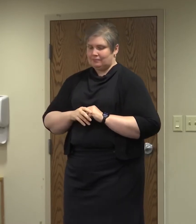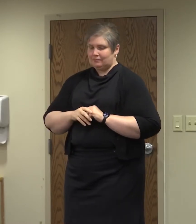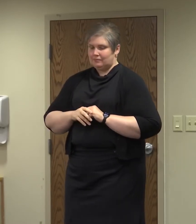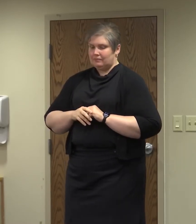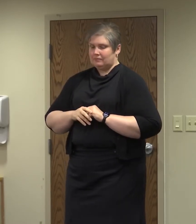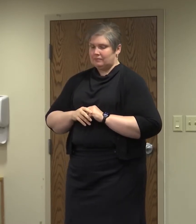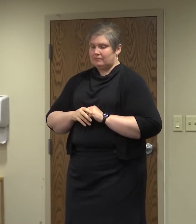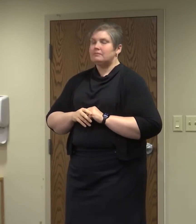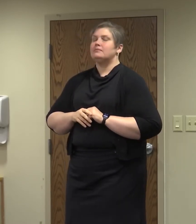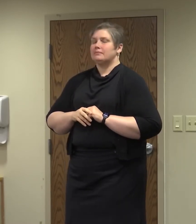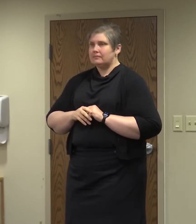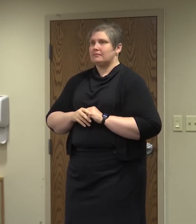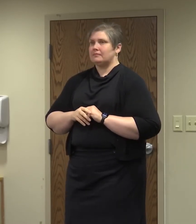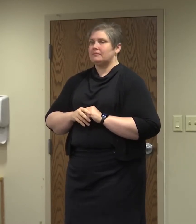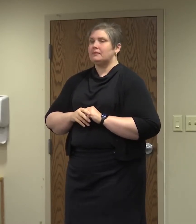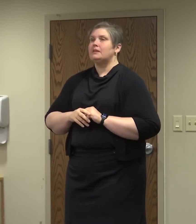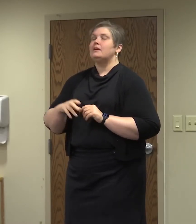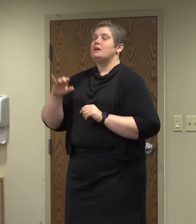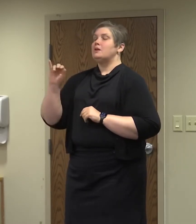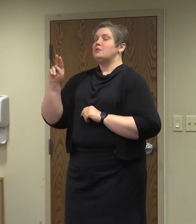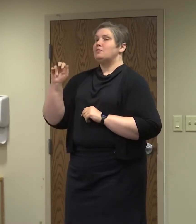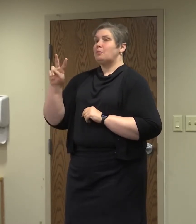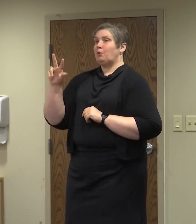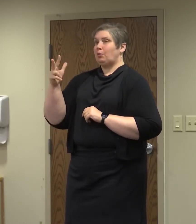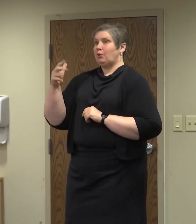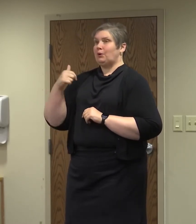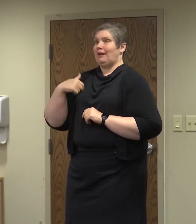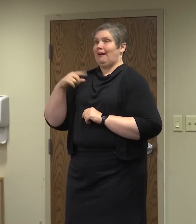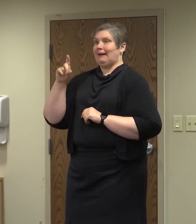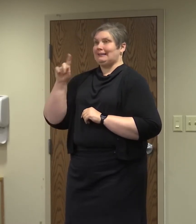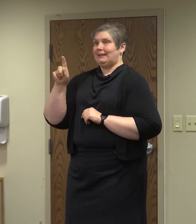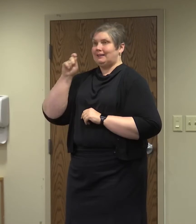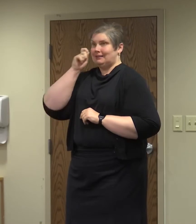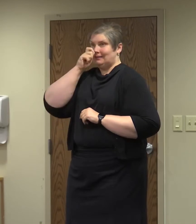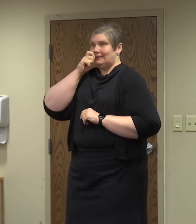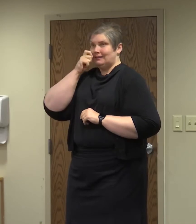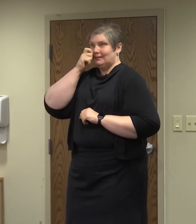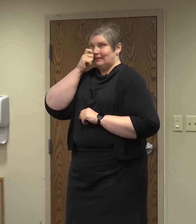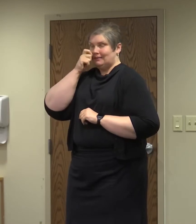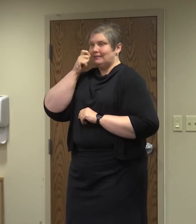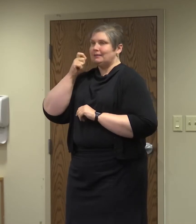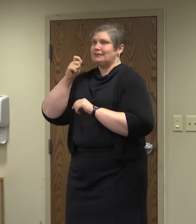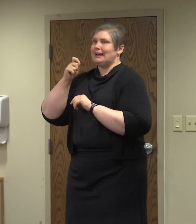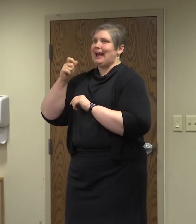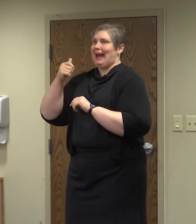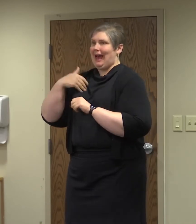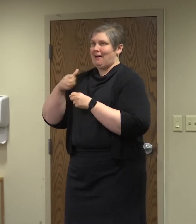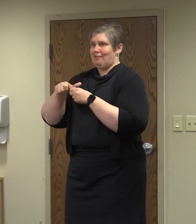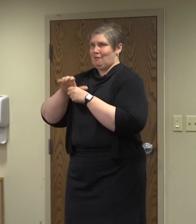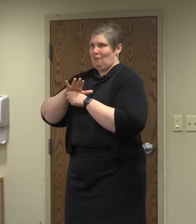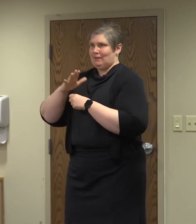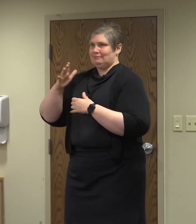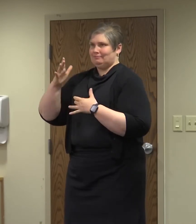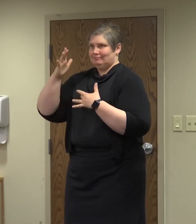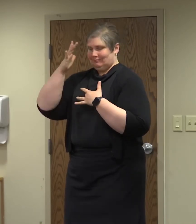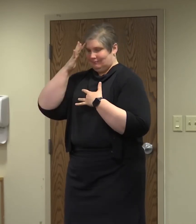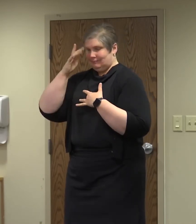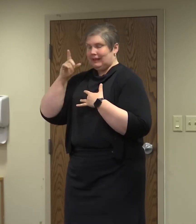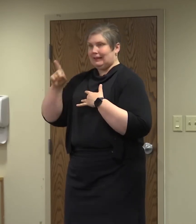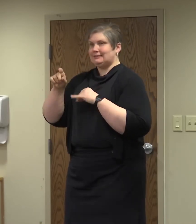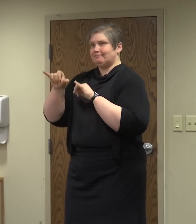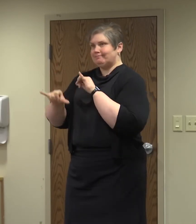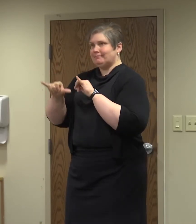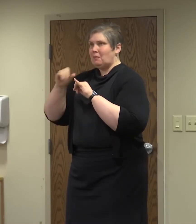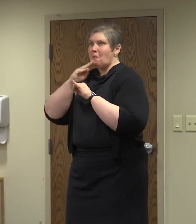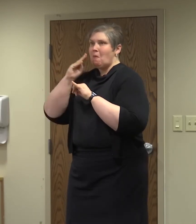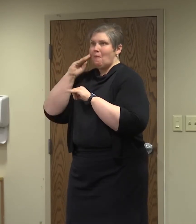positive COVID-19 test on November 3rd, Winnebago County Chairman Joseph Chiarelli has been out of the office and under quarantine at his